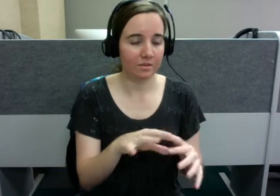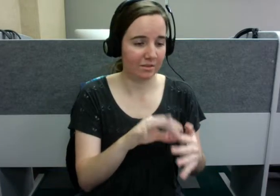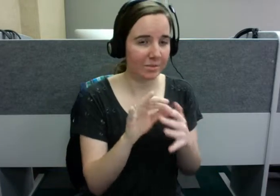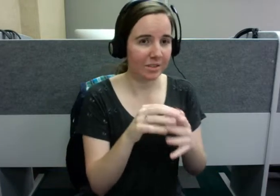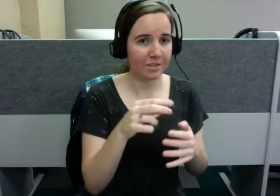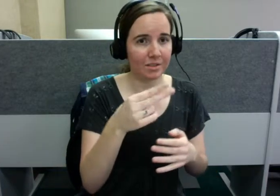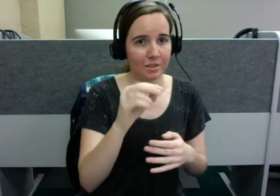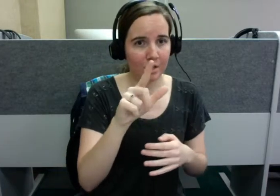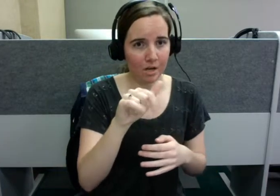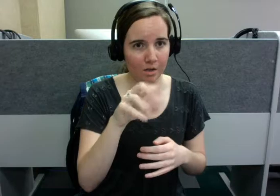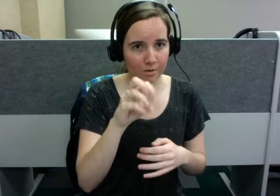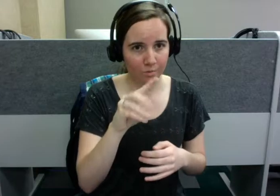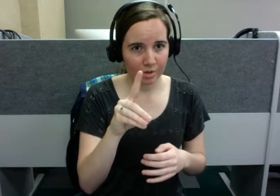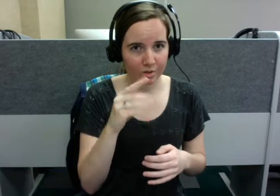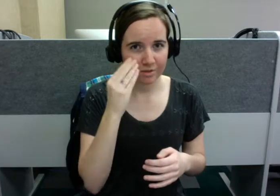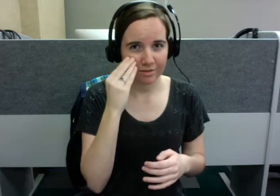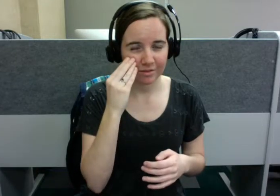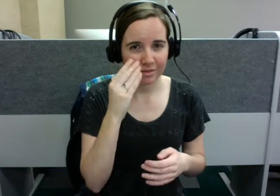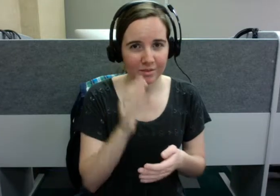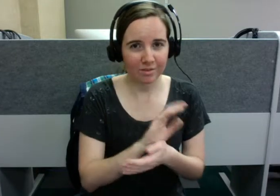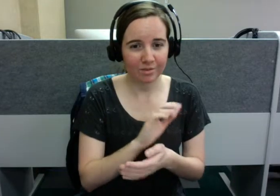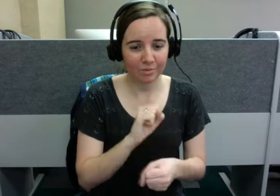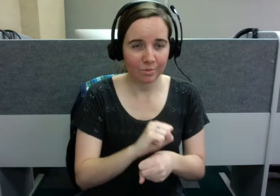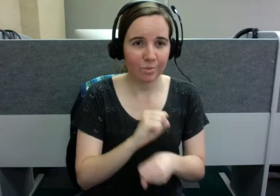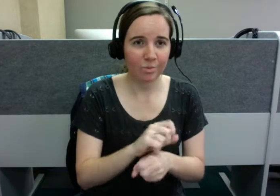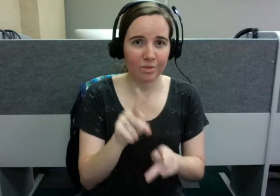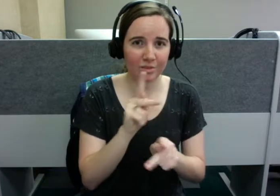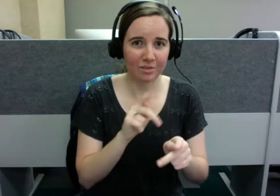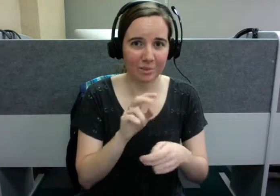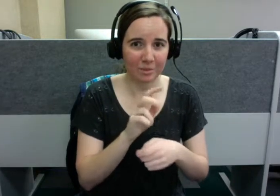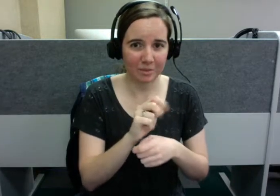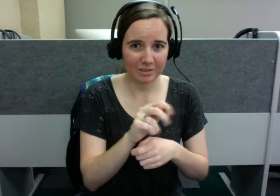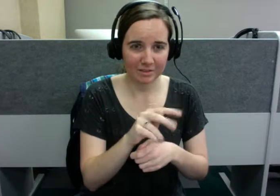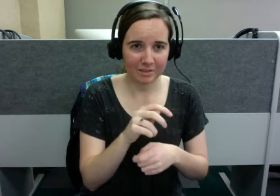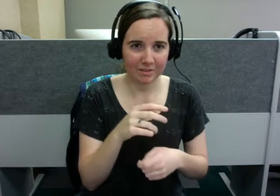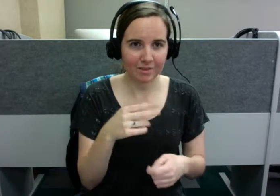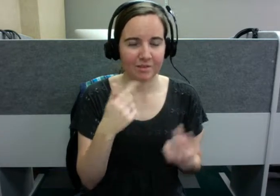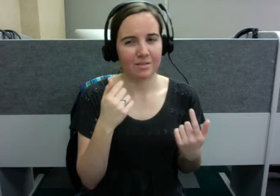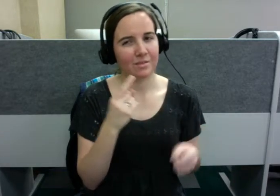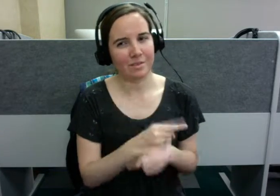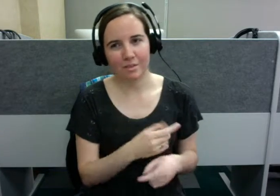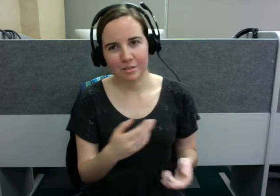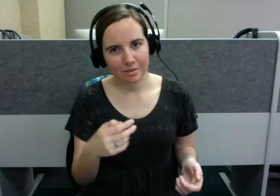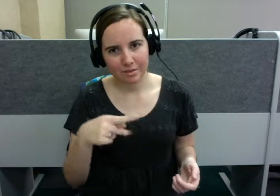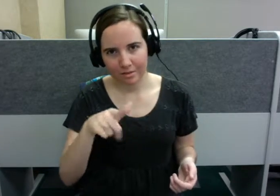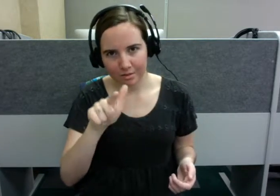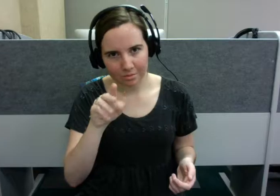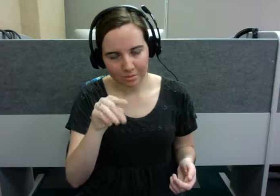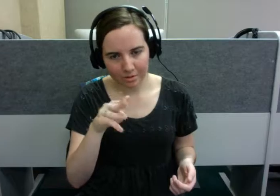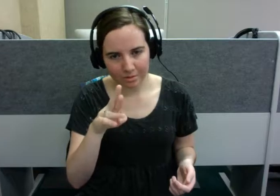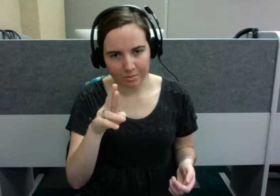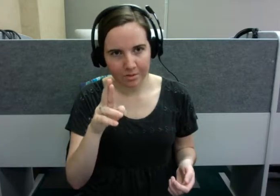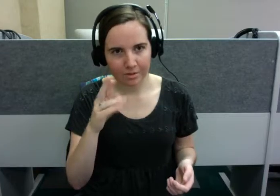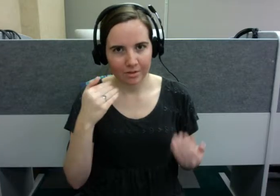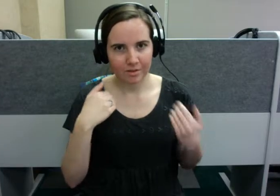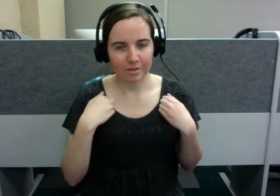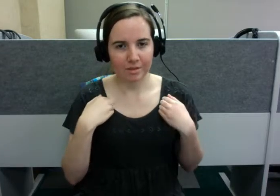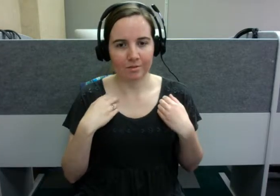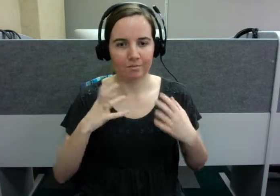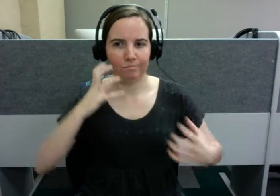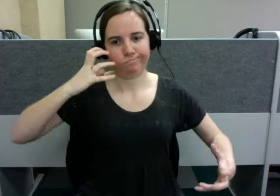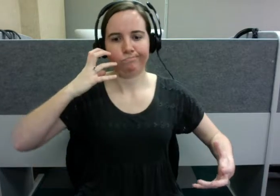way we portray working people on TV, it's laughable. If there's a plumber, he's 300 pounds and he's got a giant butt crack, admit it. You've seen